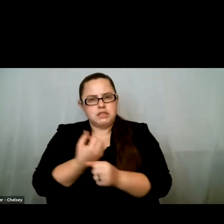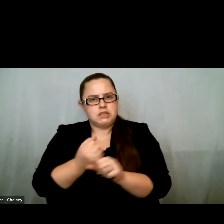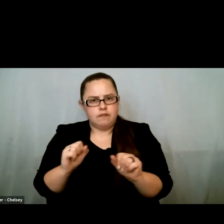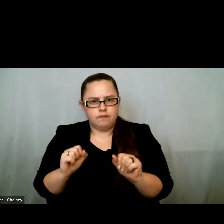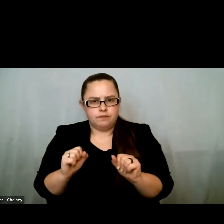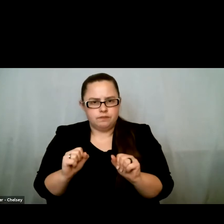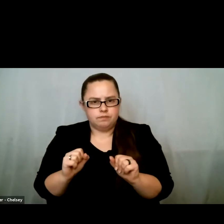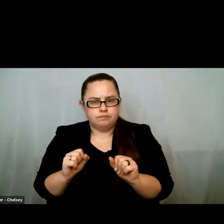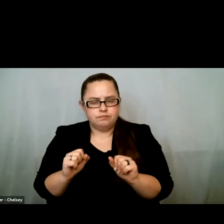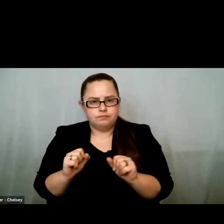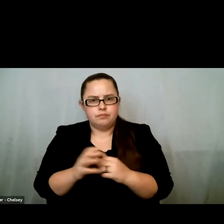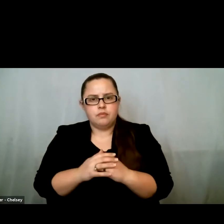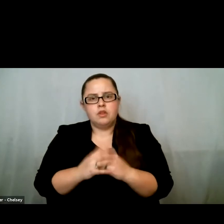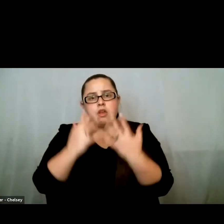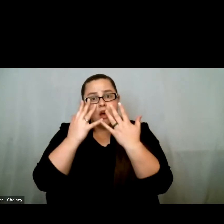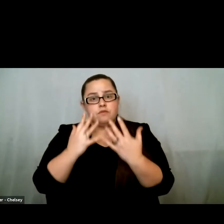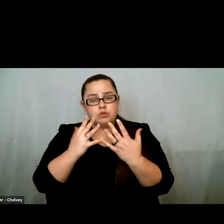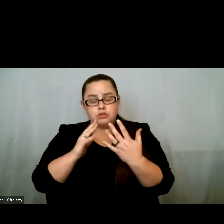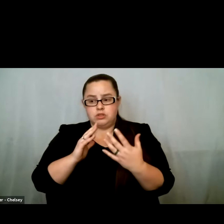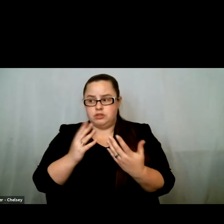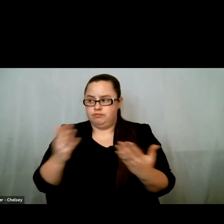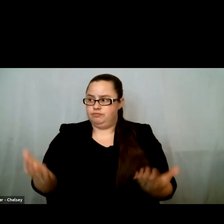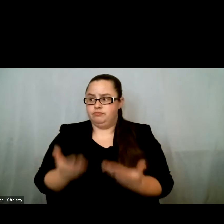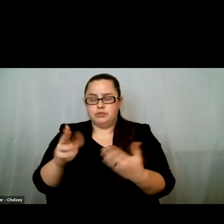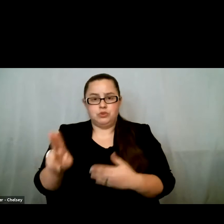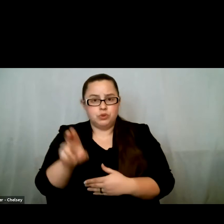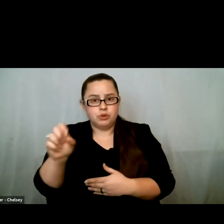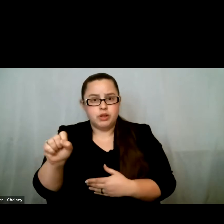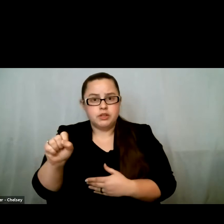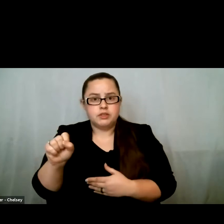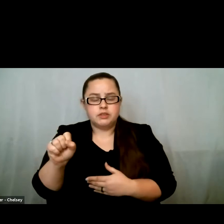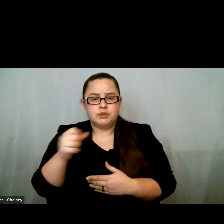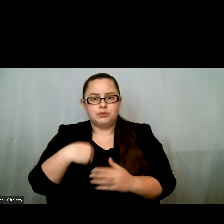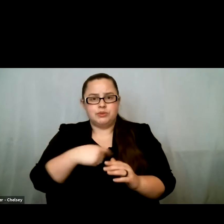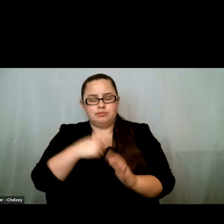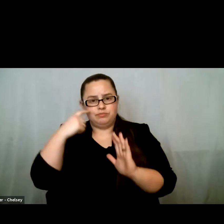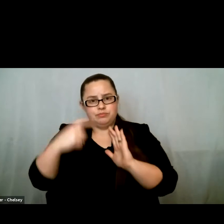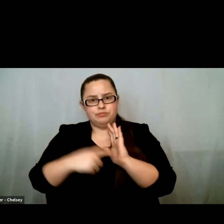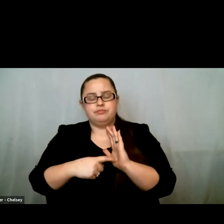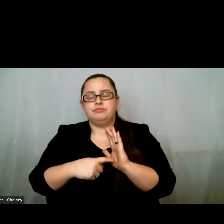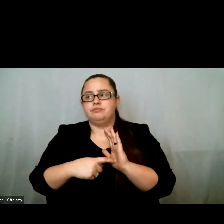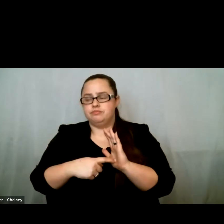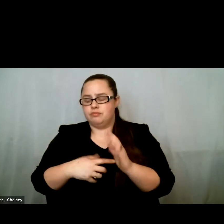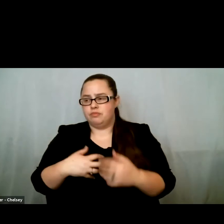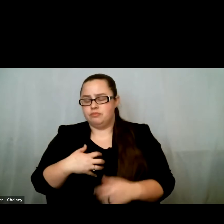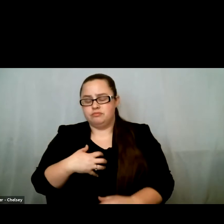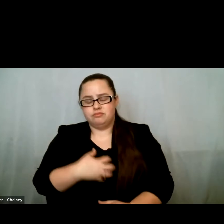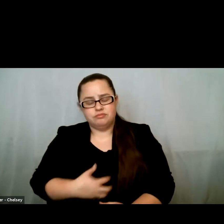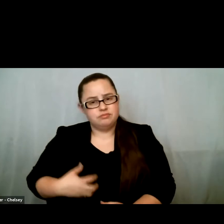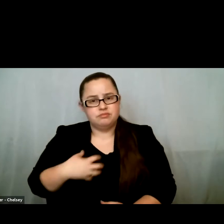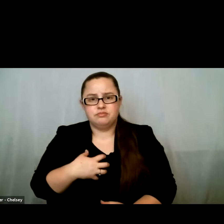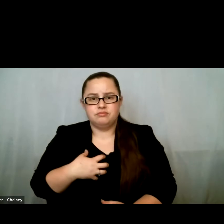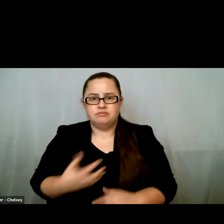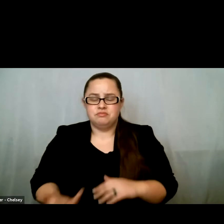Unfortunately, in our country right now, we are seeing an incredible, disturbing rise in